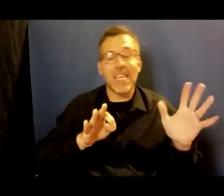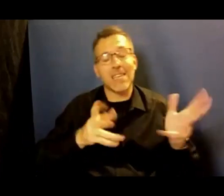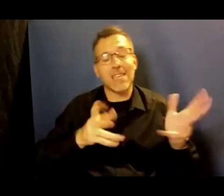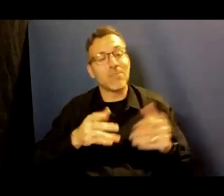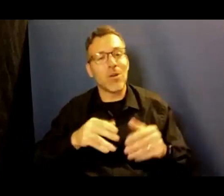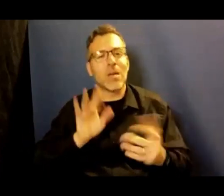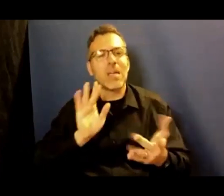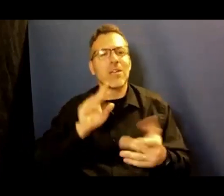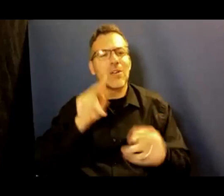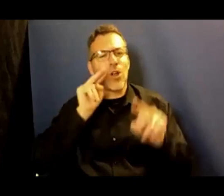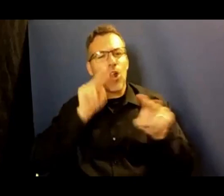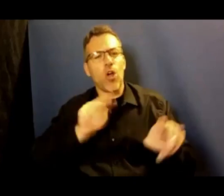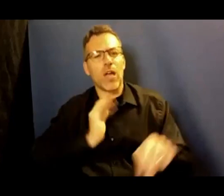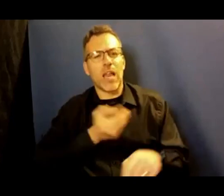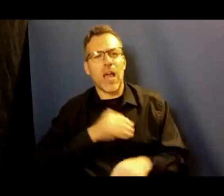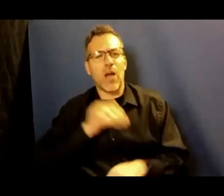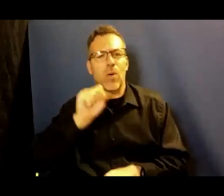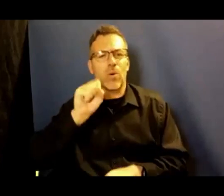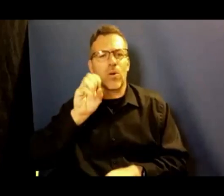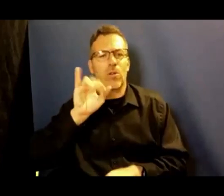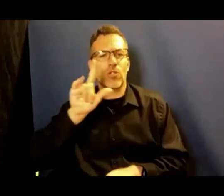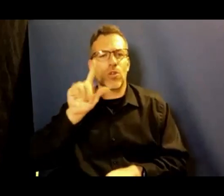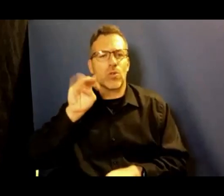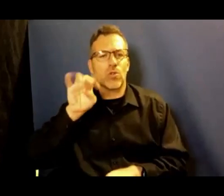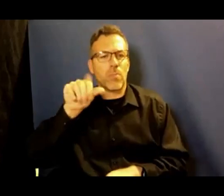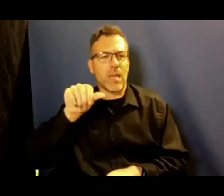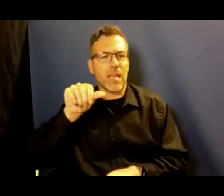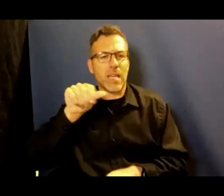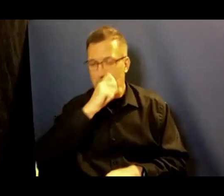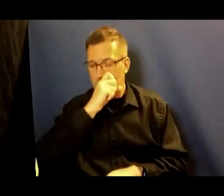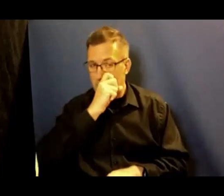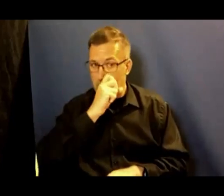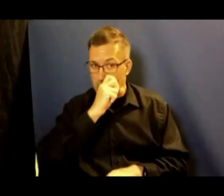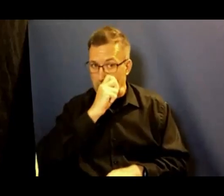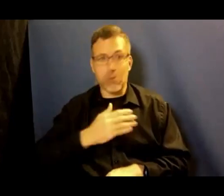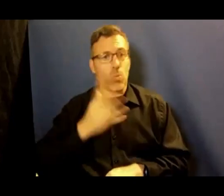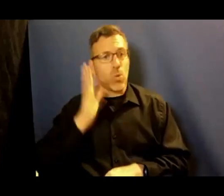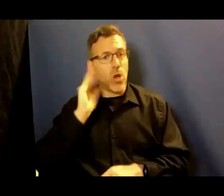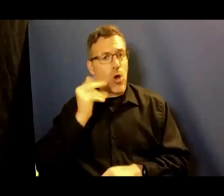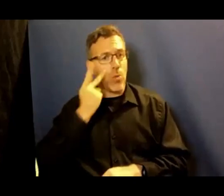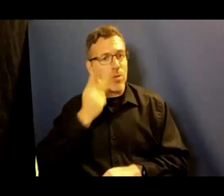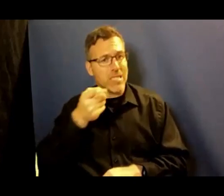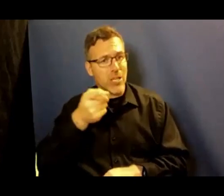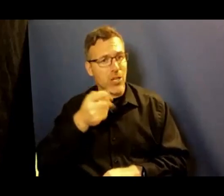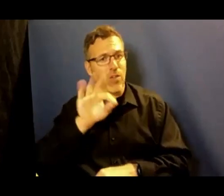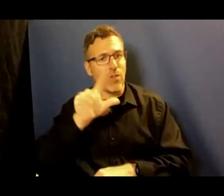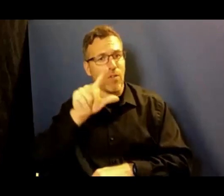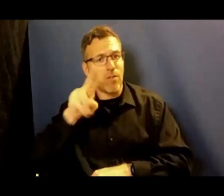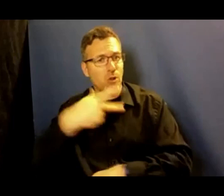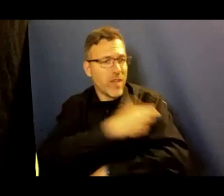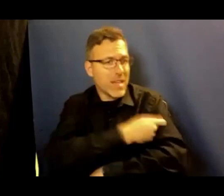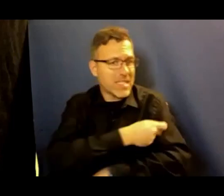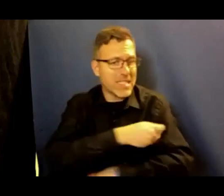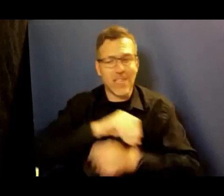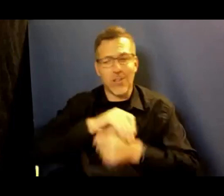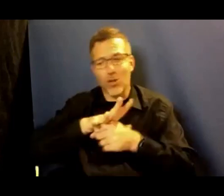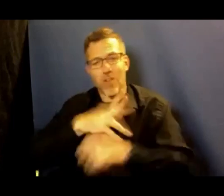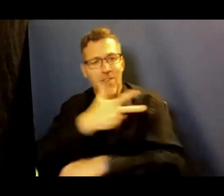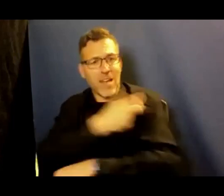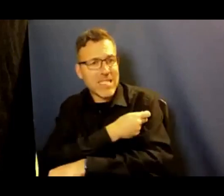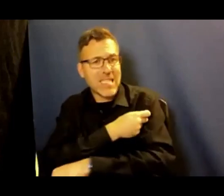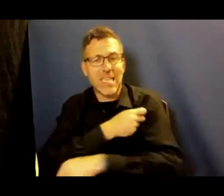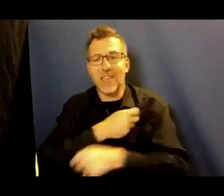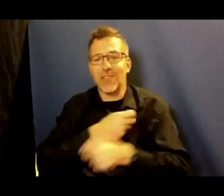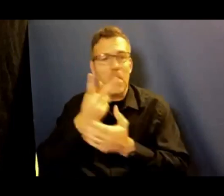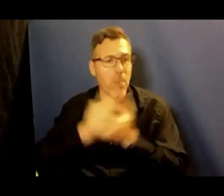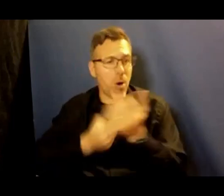about that. We would love to have you out there, whether it's for the flu vaccine, the COVID-19 vaccine, both, or just the pharmacy program. Please